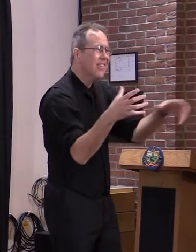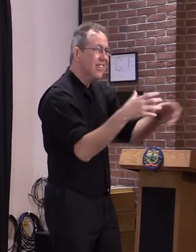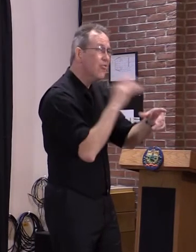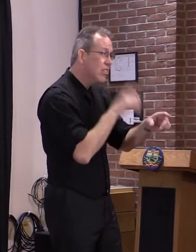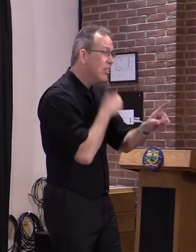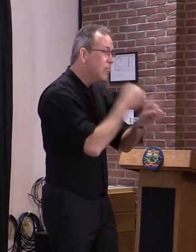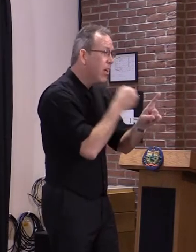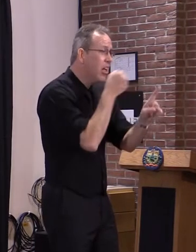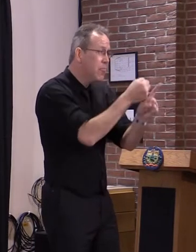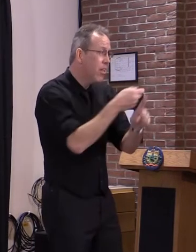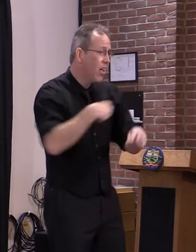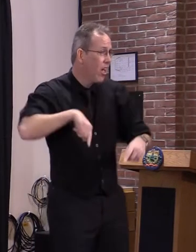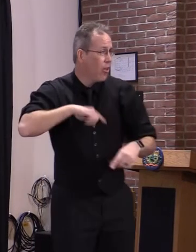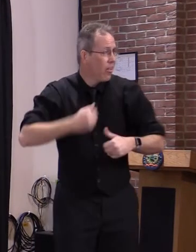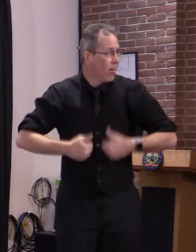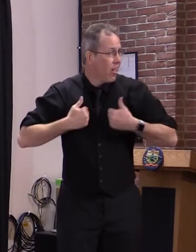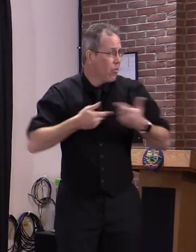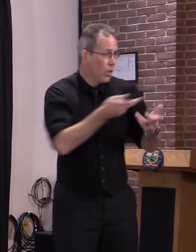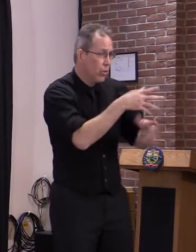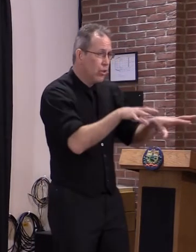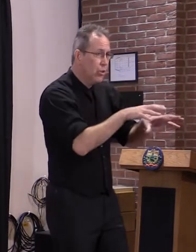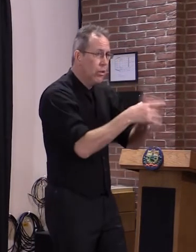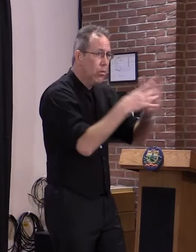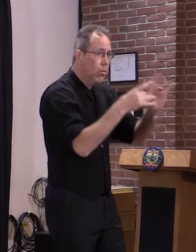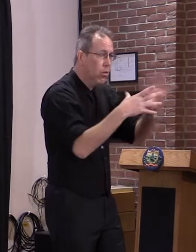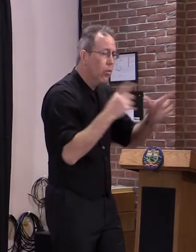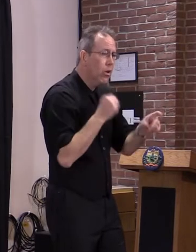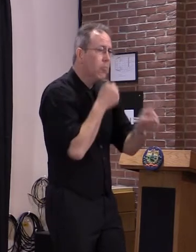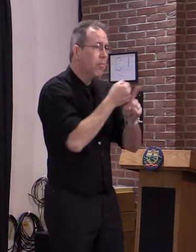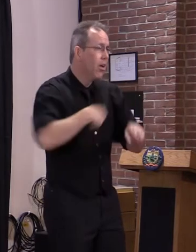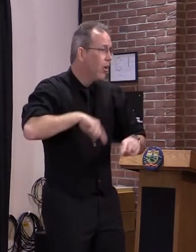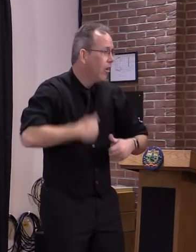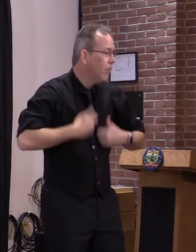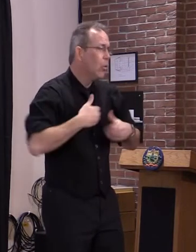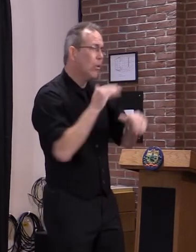are. But again, hopeful that a resolution will be reached.